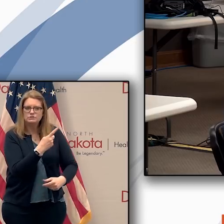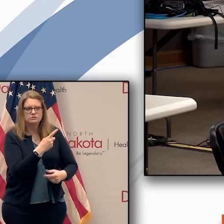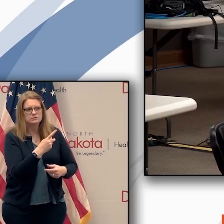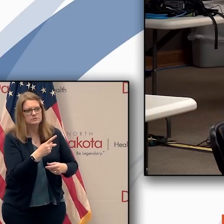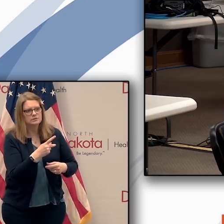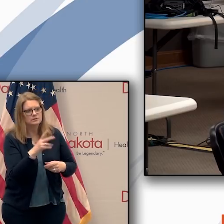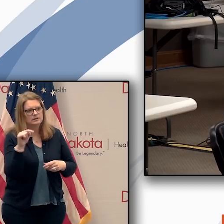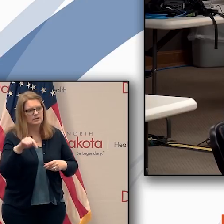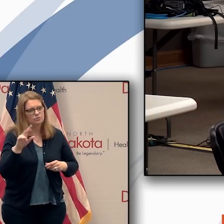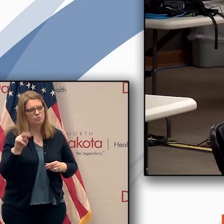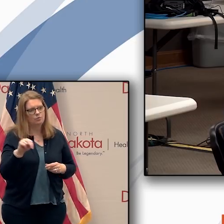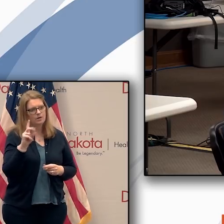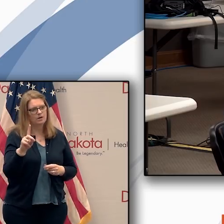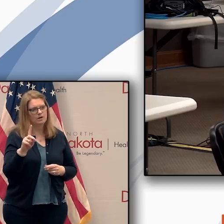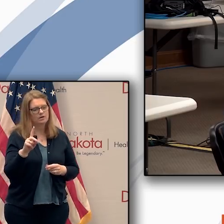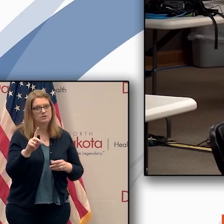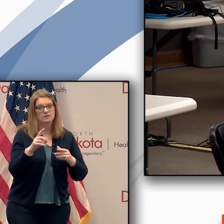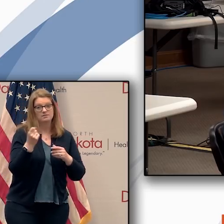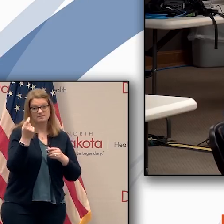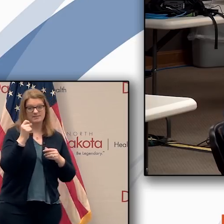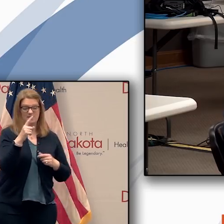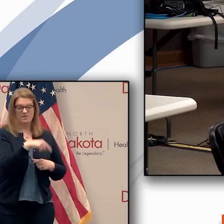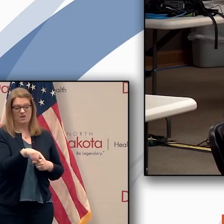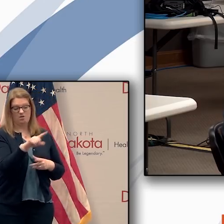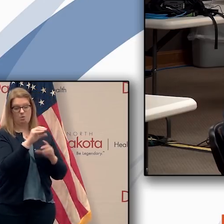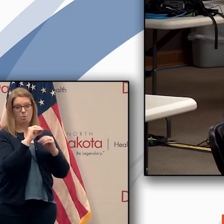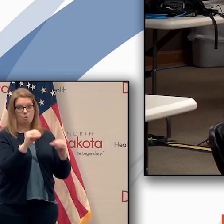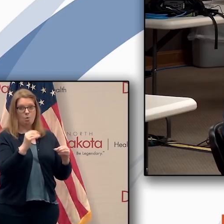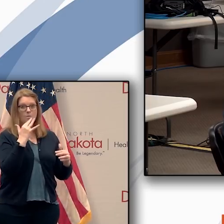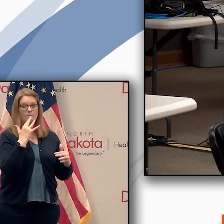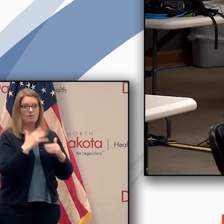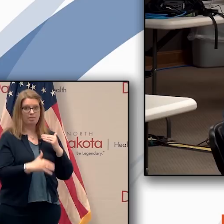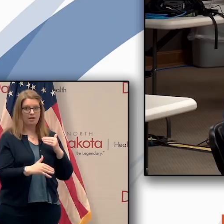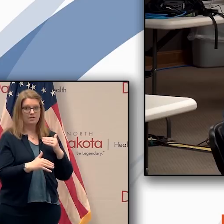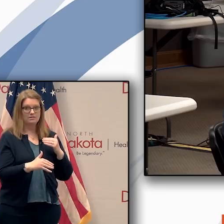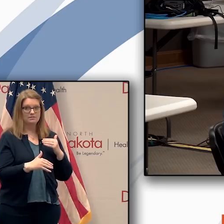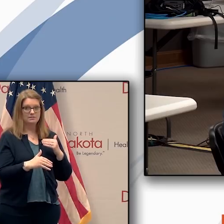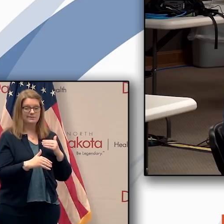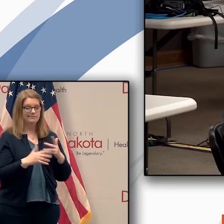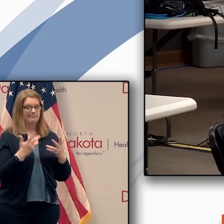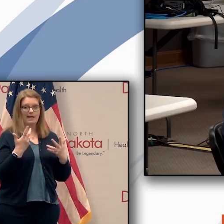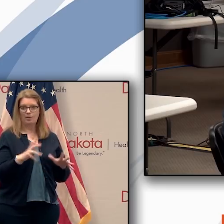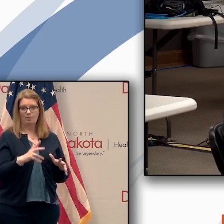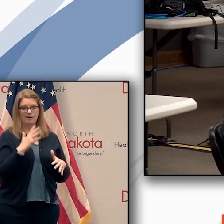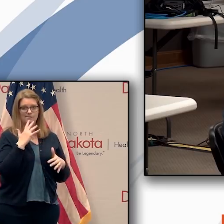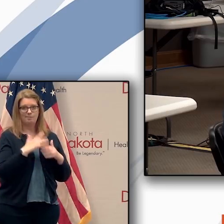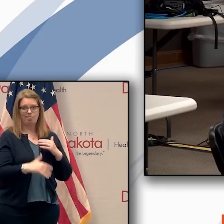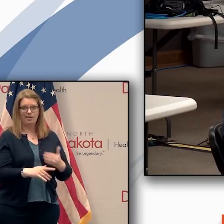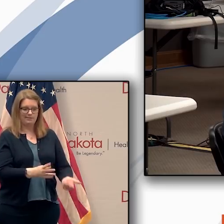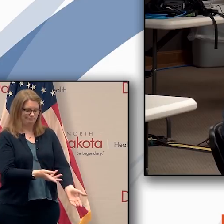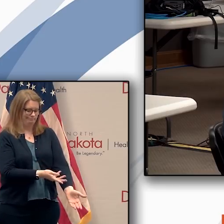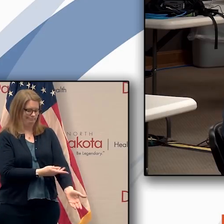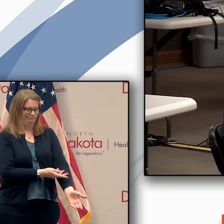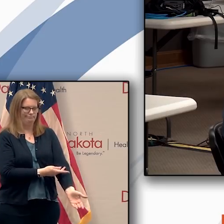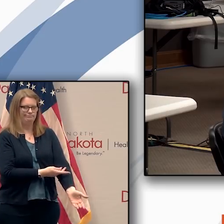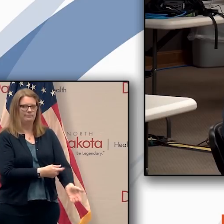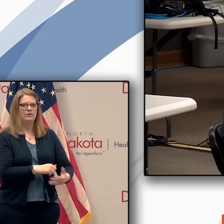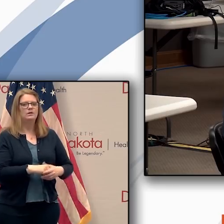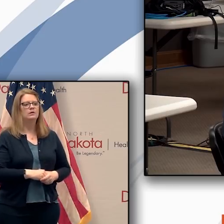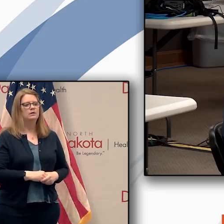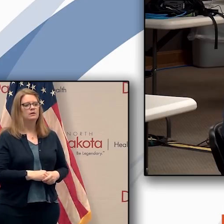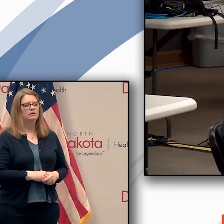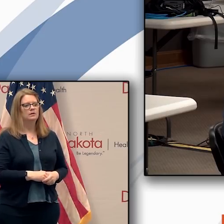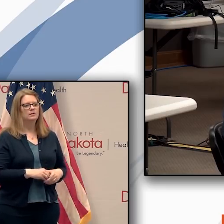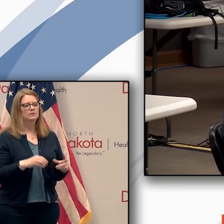in North Dakota who are no blood patients that don't want blood. Would this, for example,